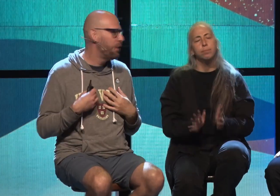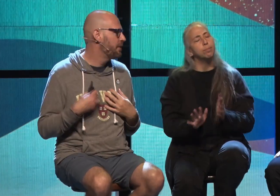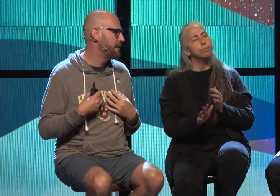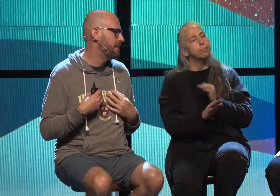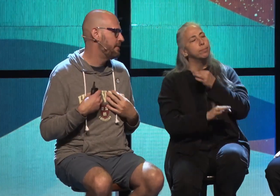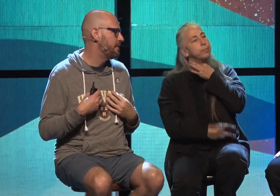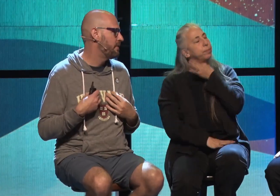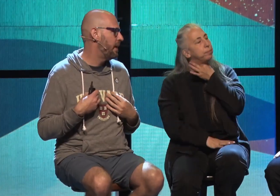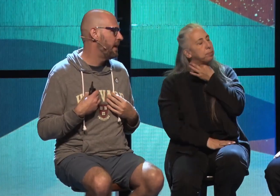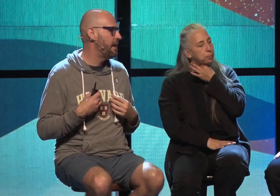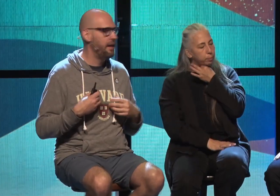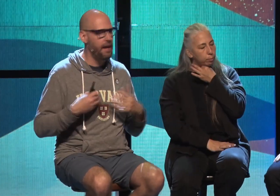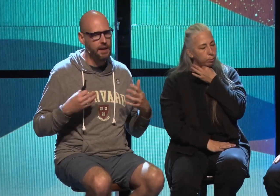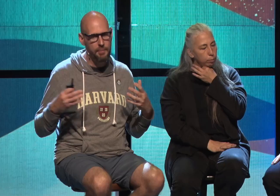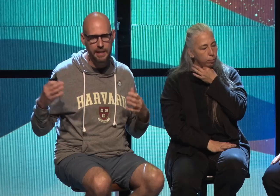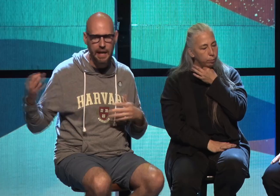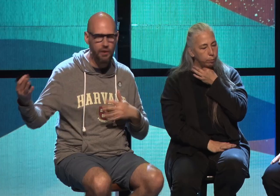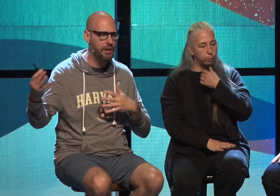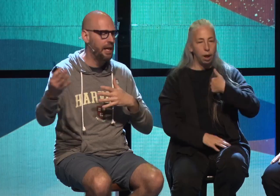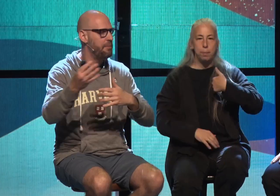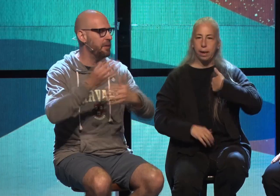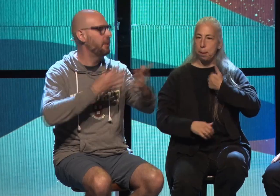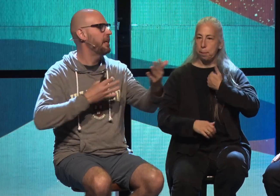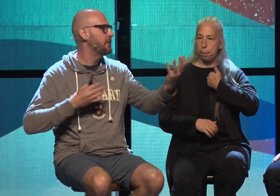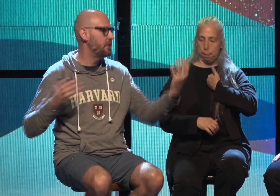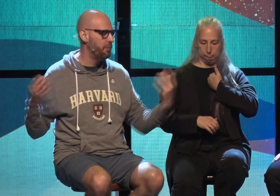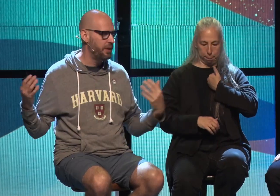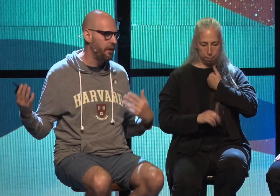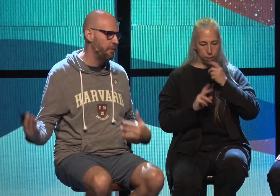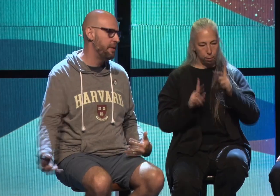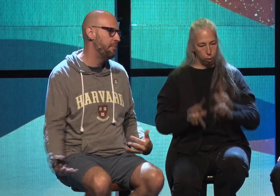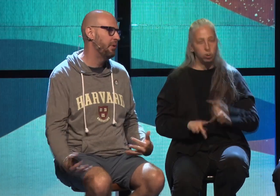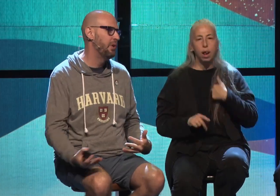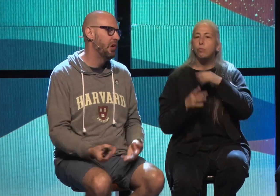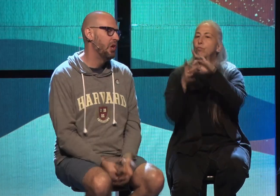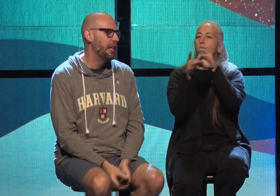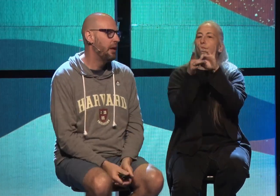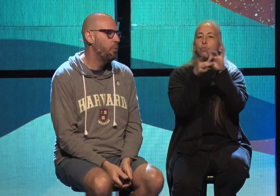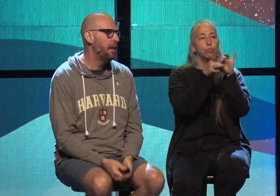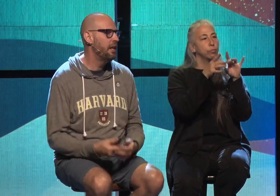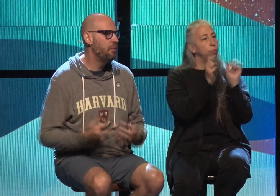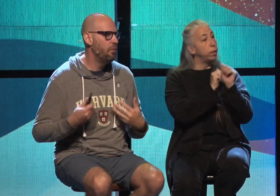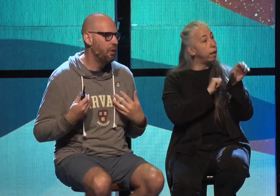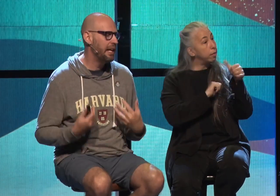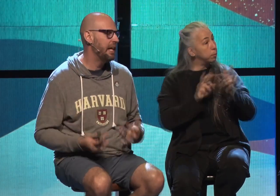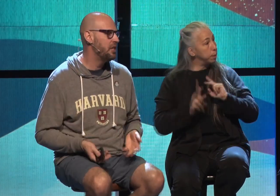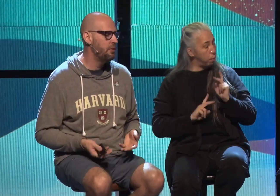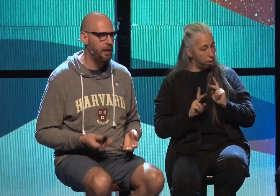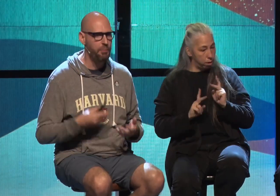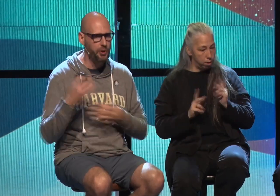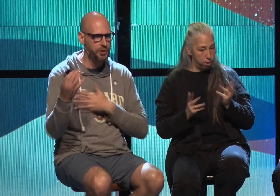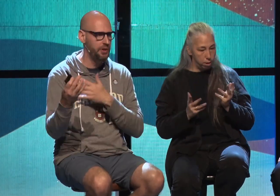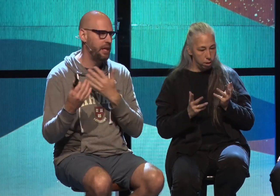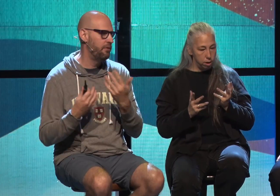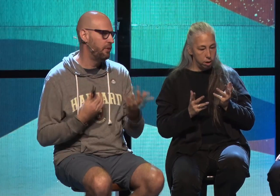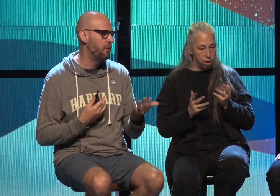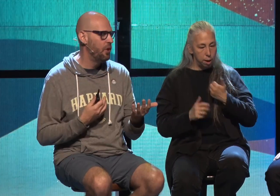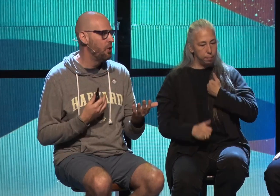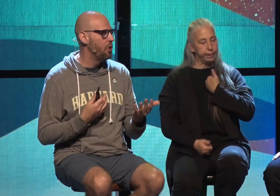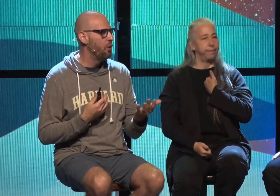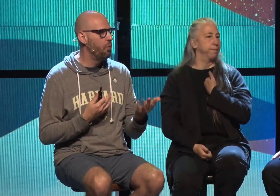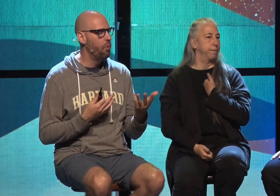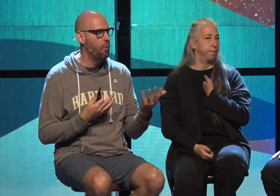As a person, right, and I'm encountering and I'm in relationship with other people, like what can I do at a personal